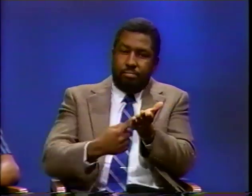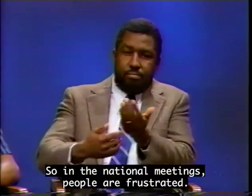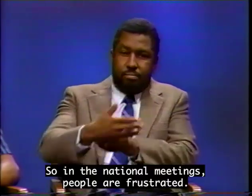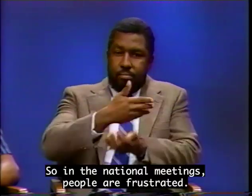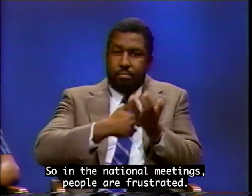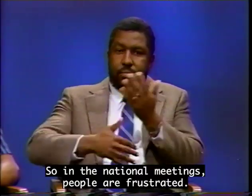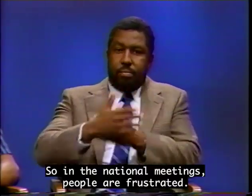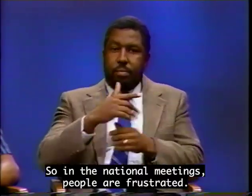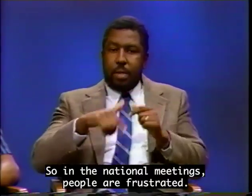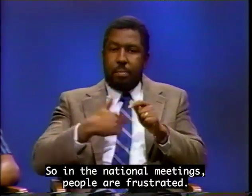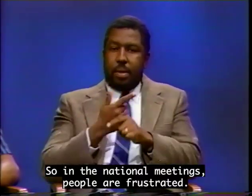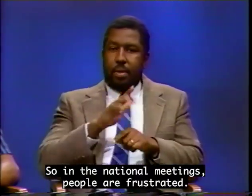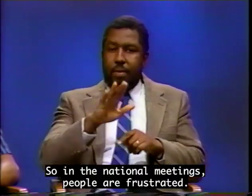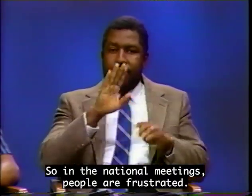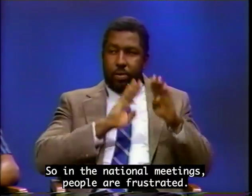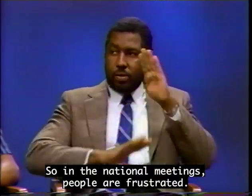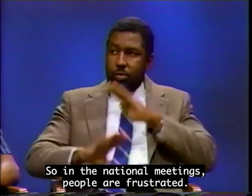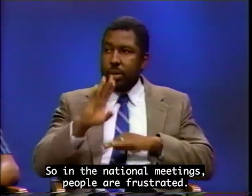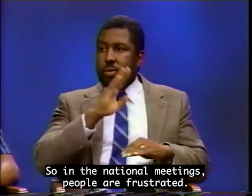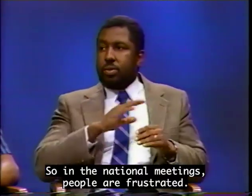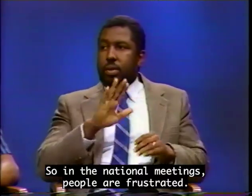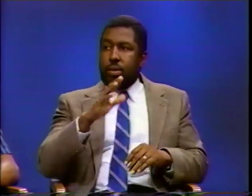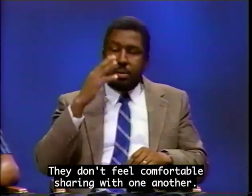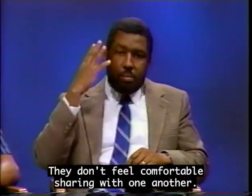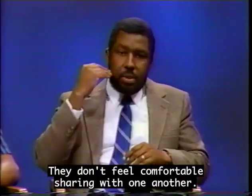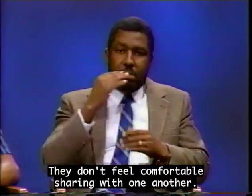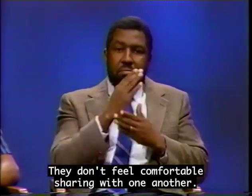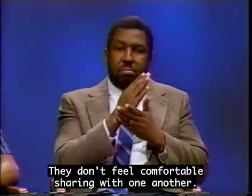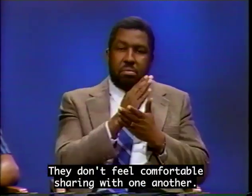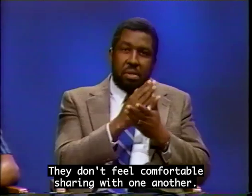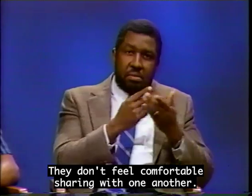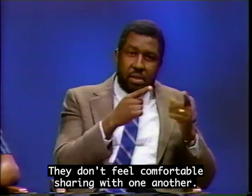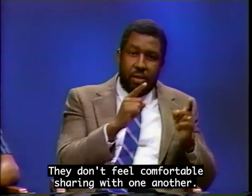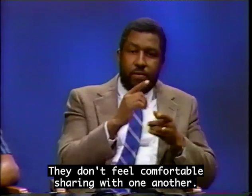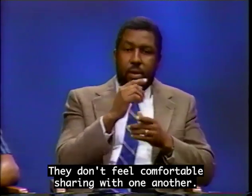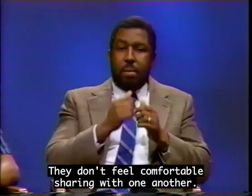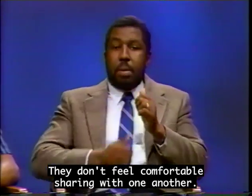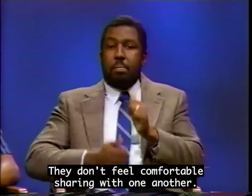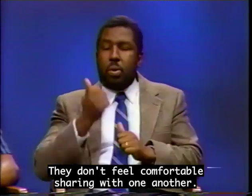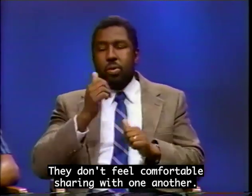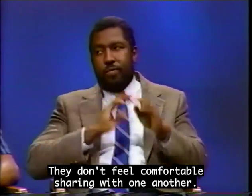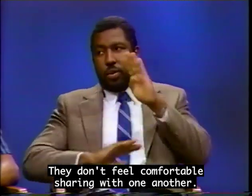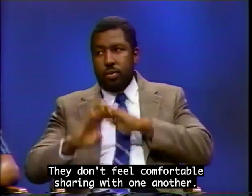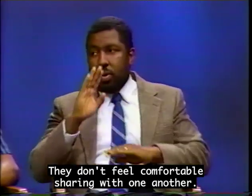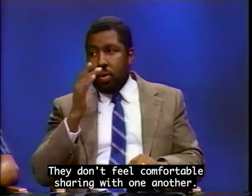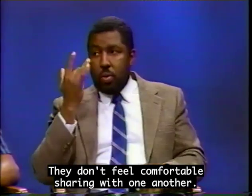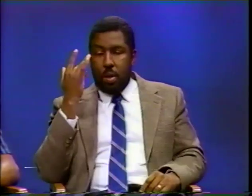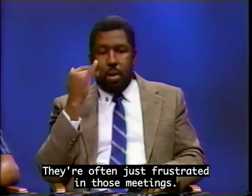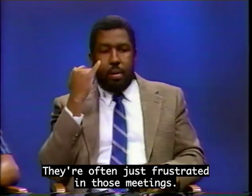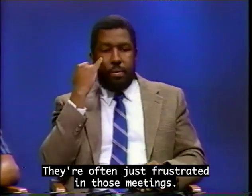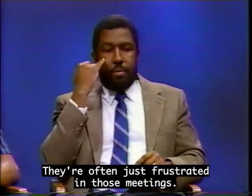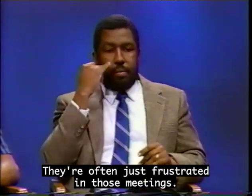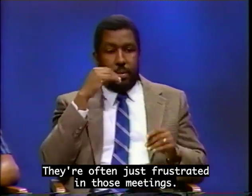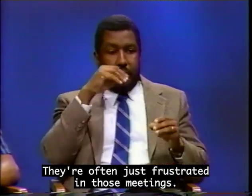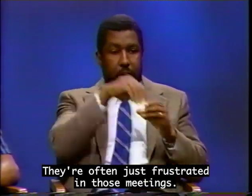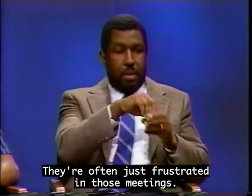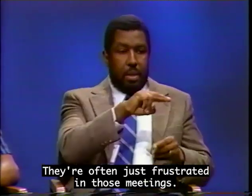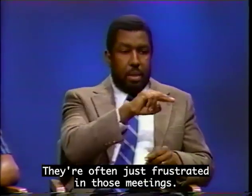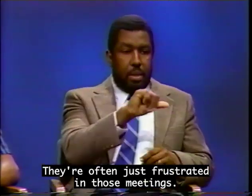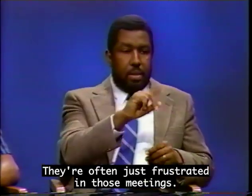So in the national meetings, people are frustrated. They don't feel comfortable sharing with one another. And they're often just frustrated in